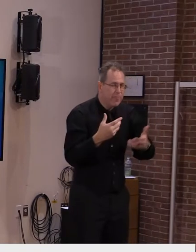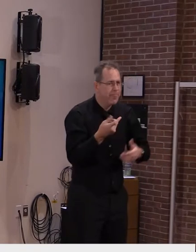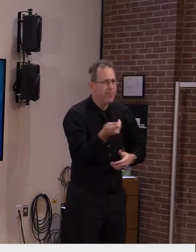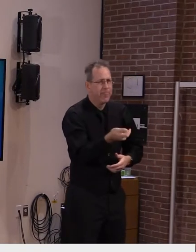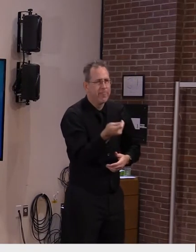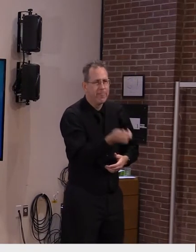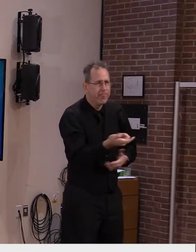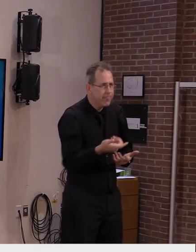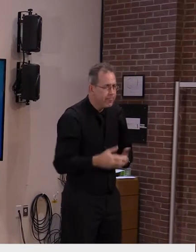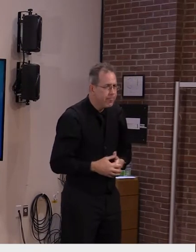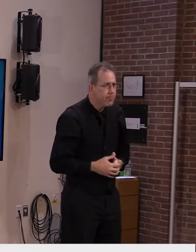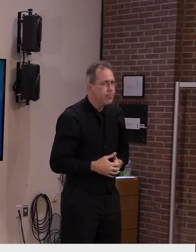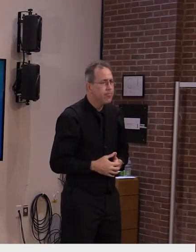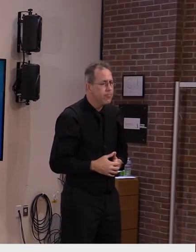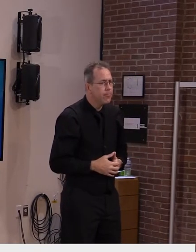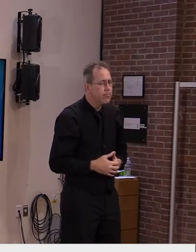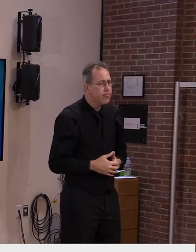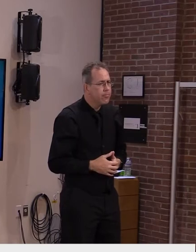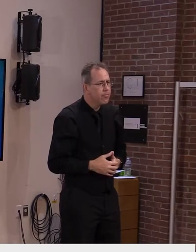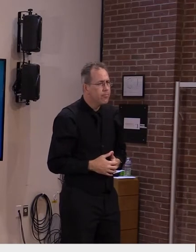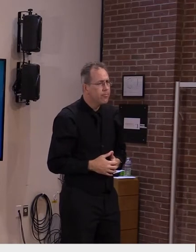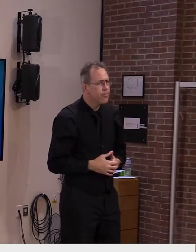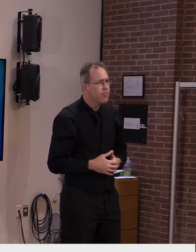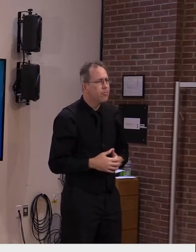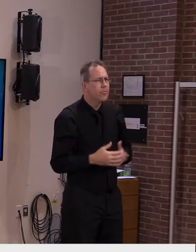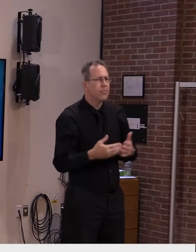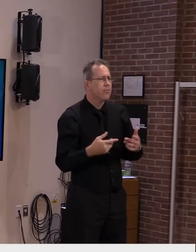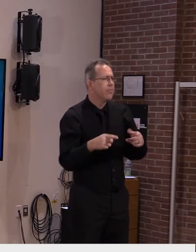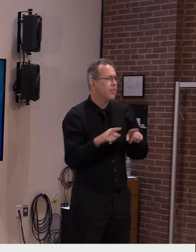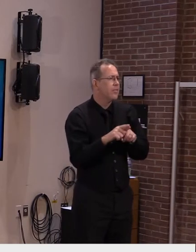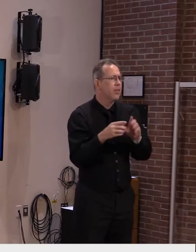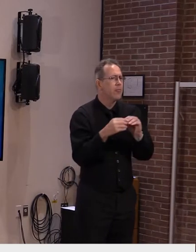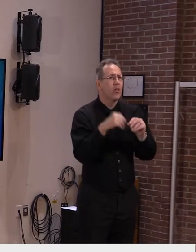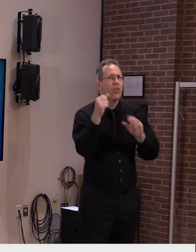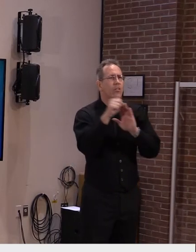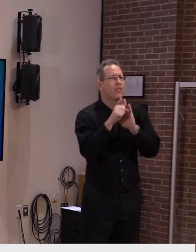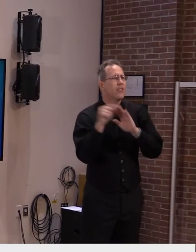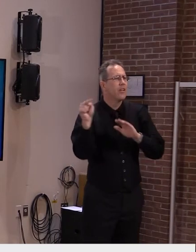FEMA. I think we're, like most other states out here,